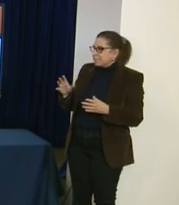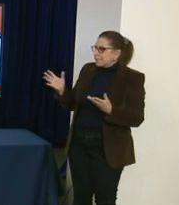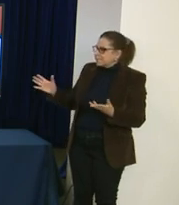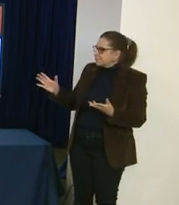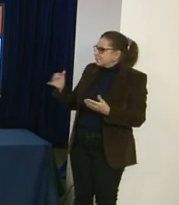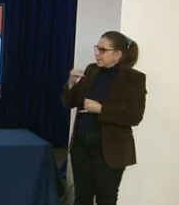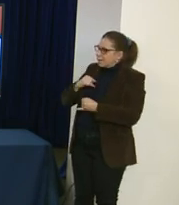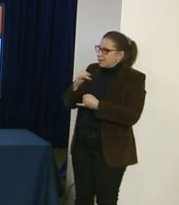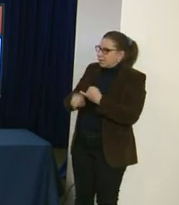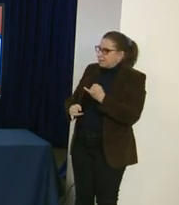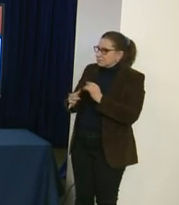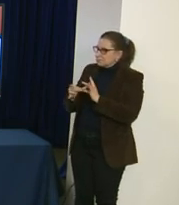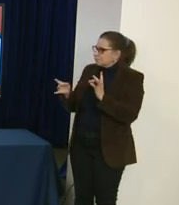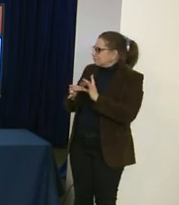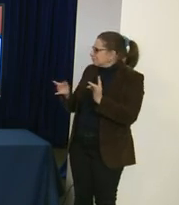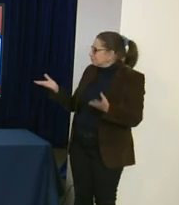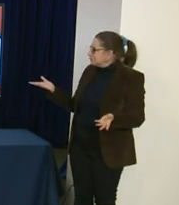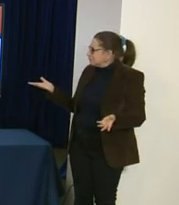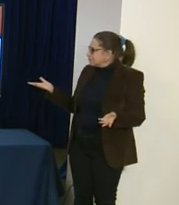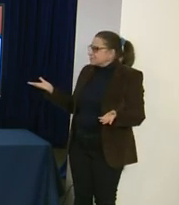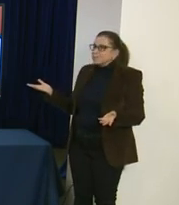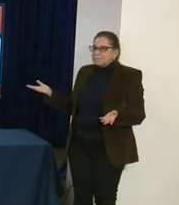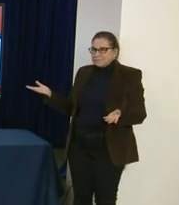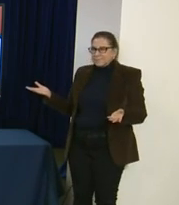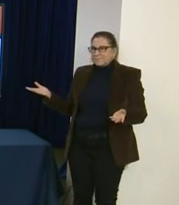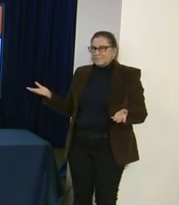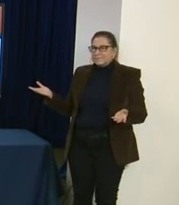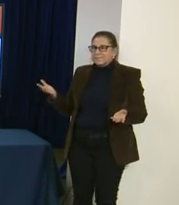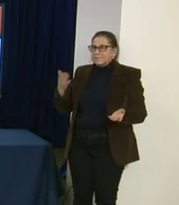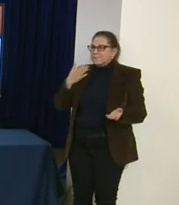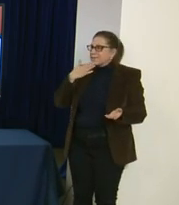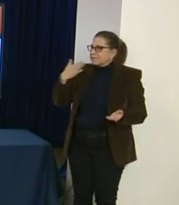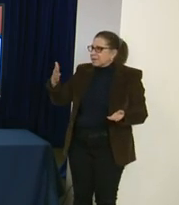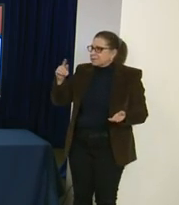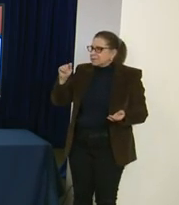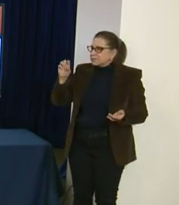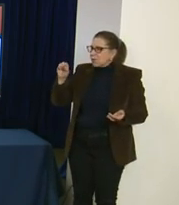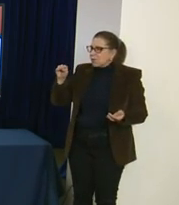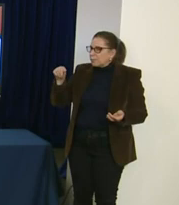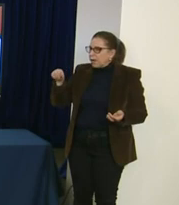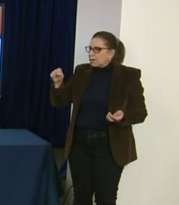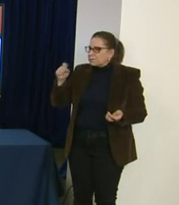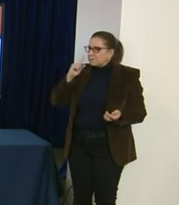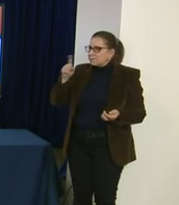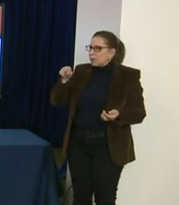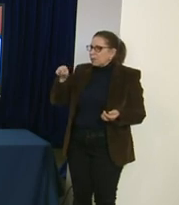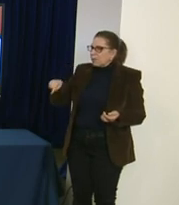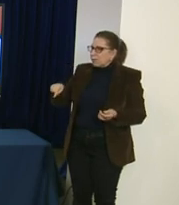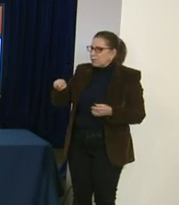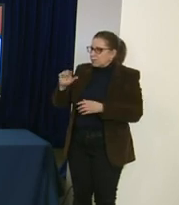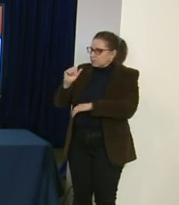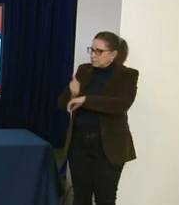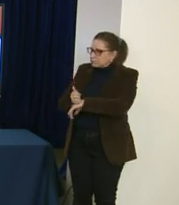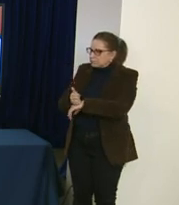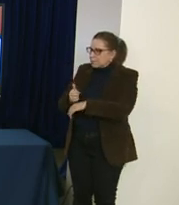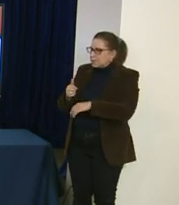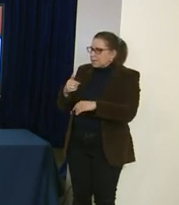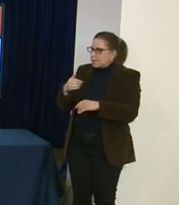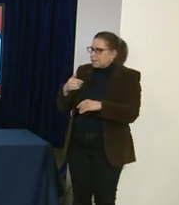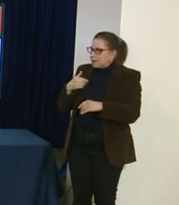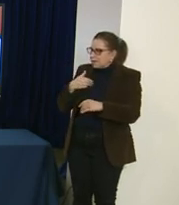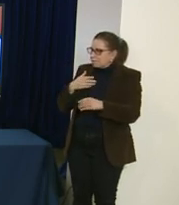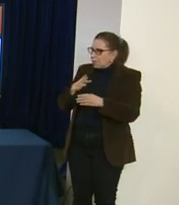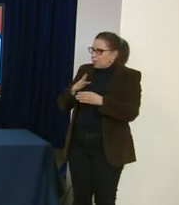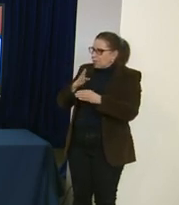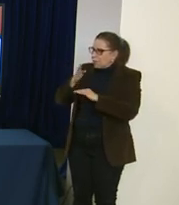you, Tomas, and our entire team. I understand that we had over 4,000 residents participate on this call,